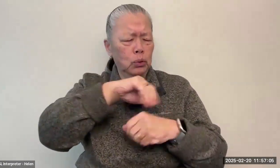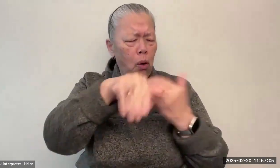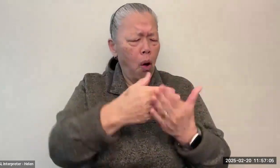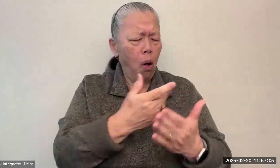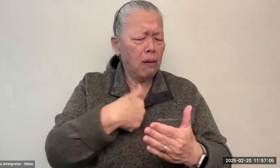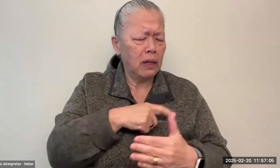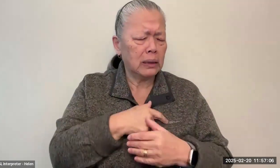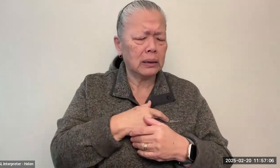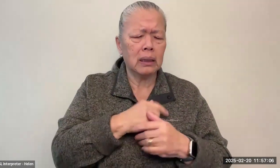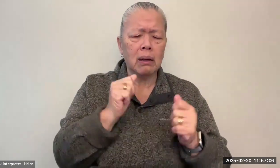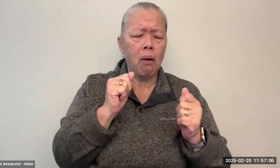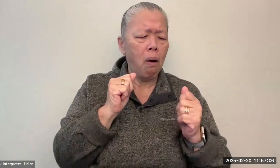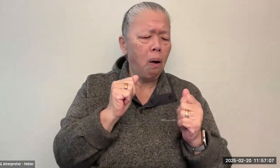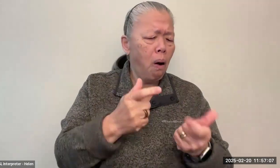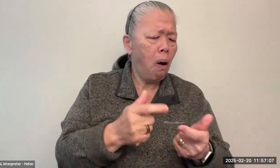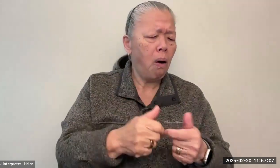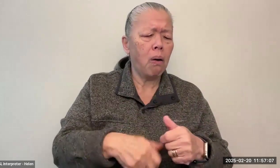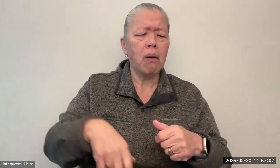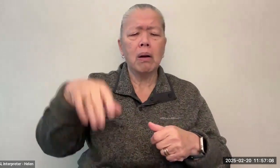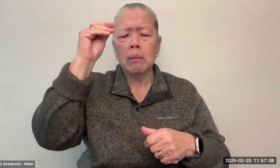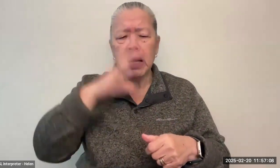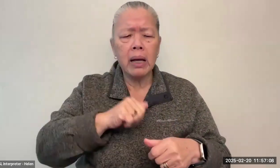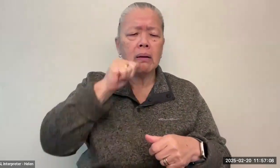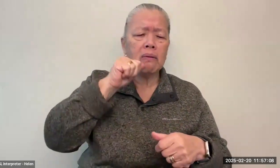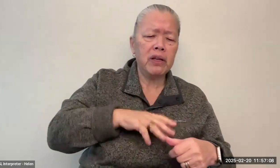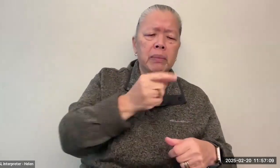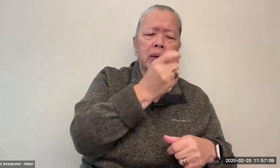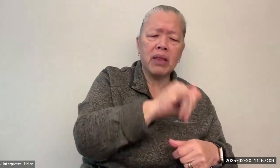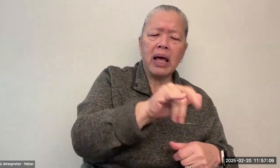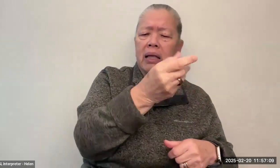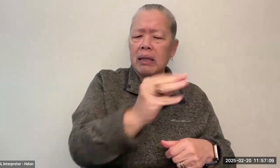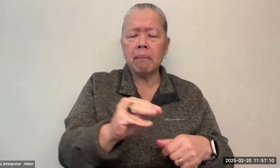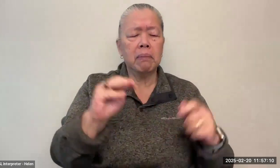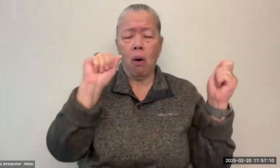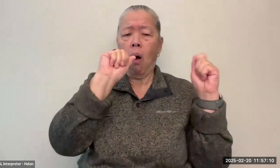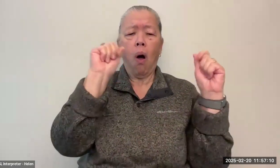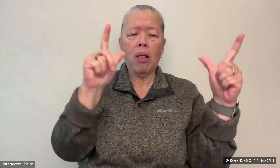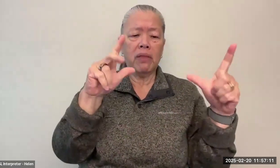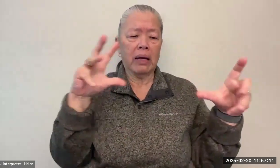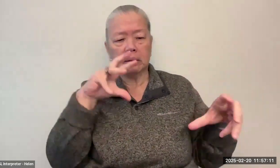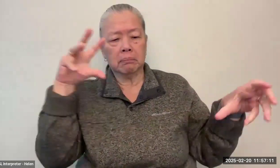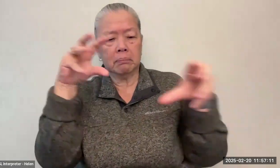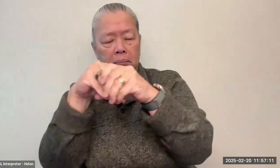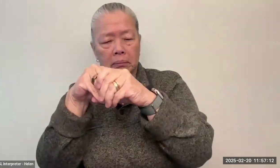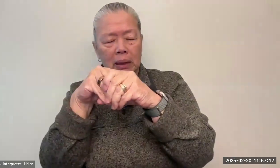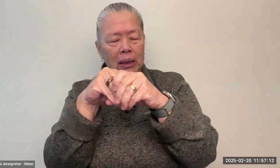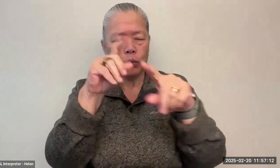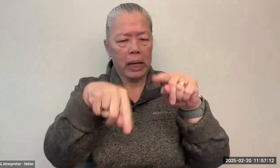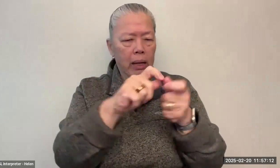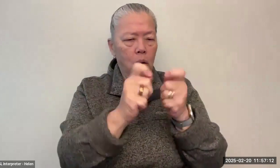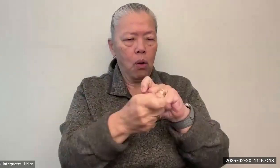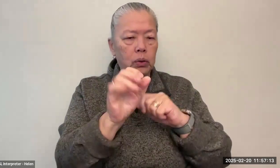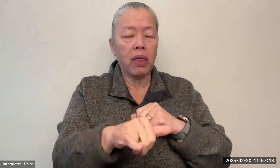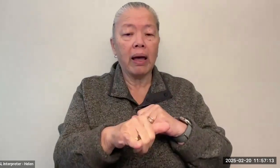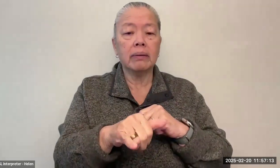our creation, that's one of the things that cannot be altered, and so therefore cannot be considered in terms